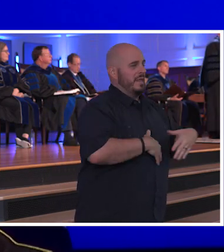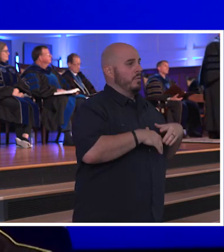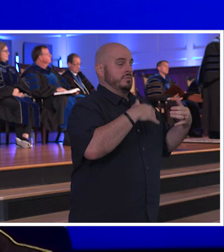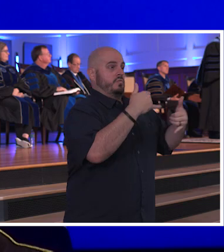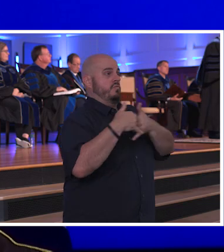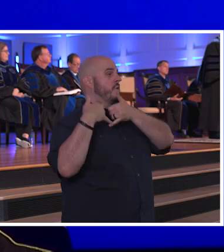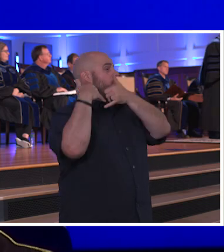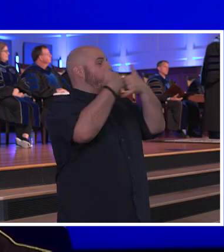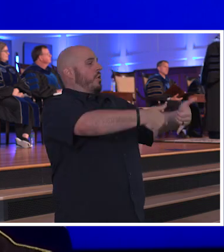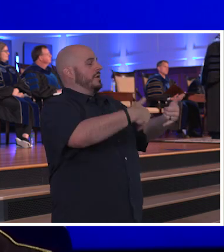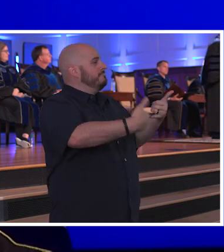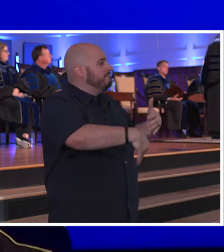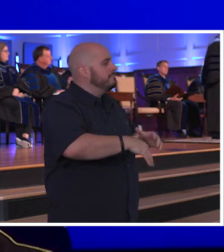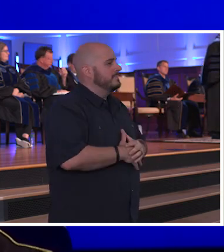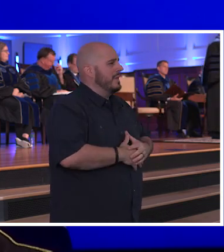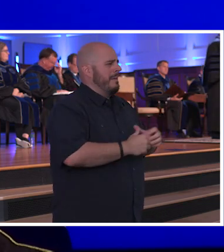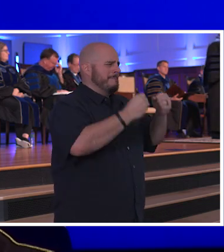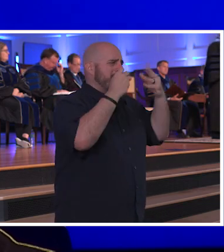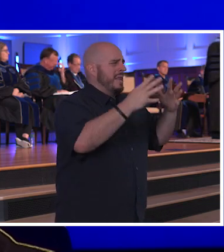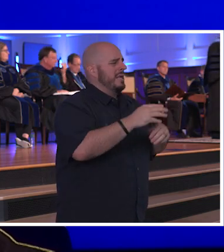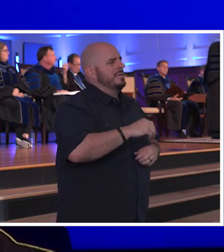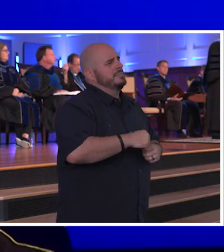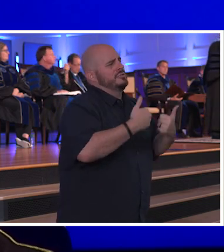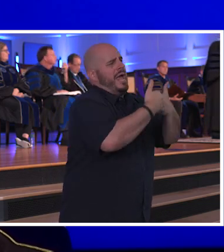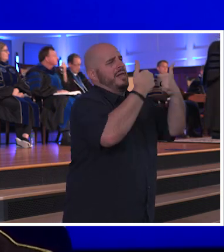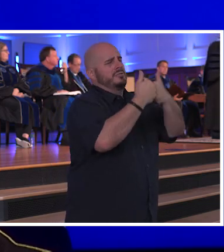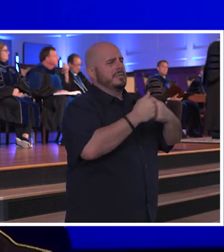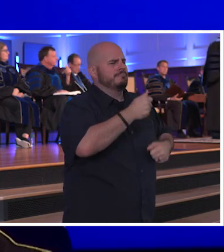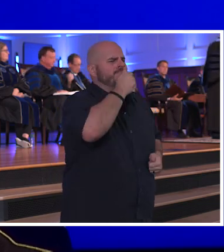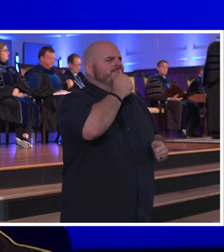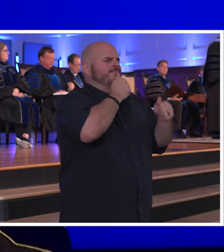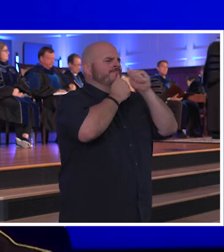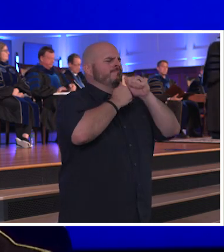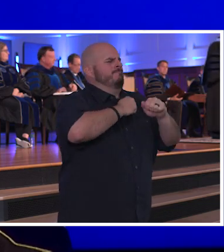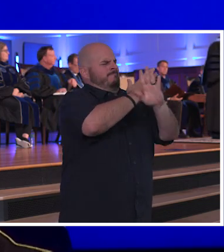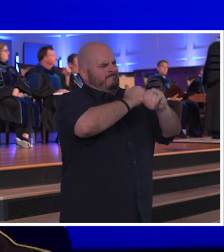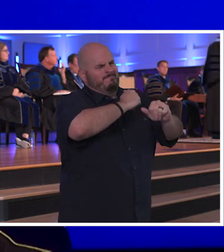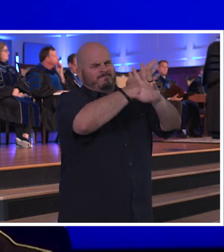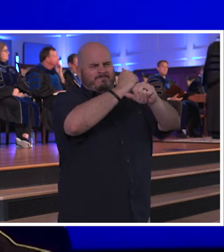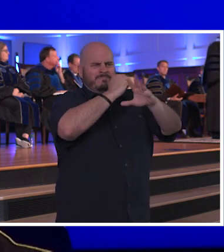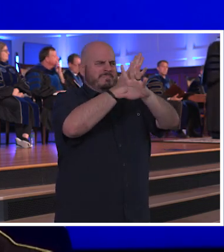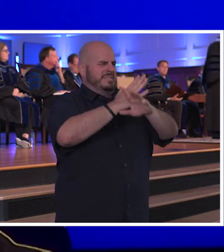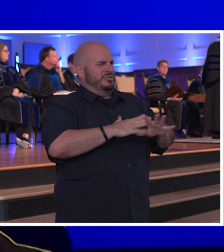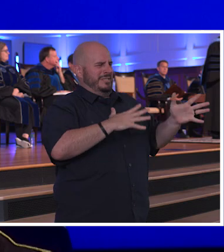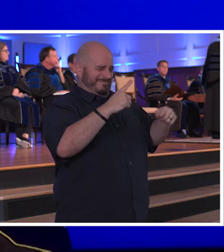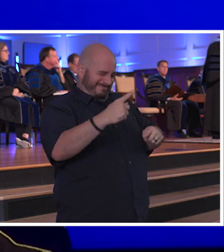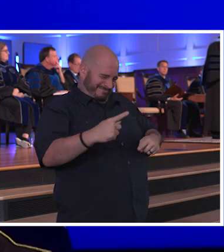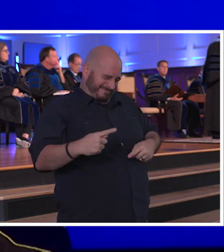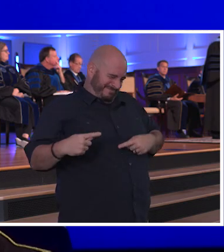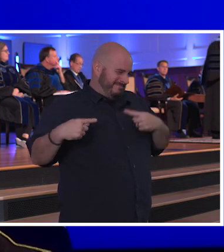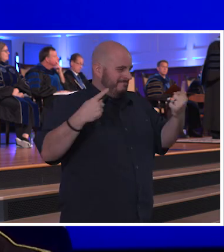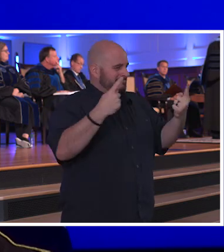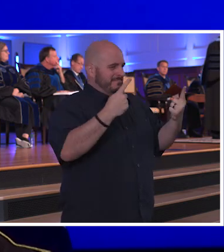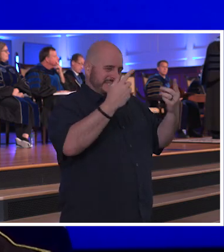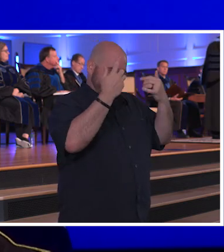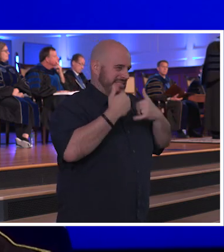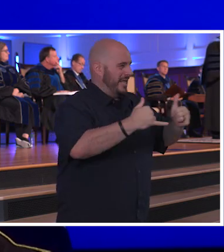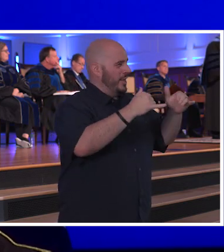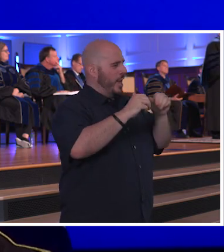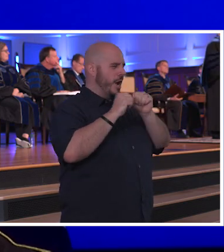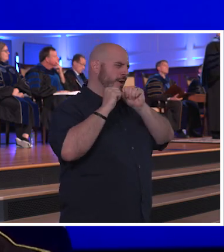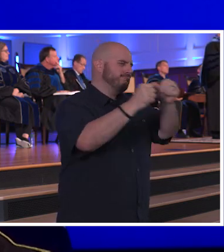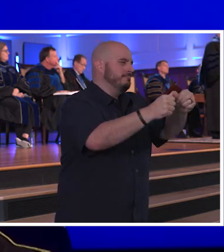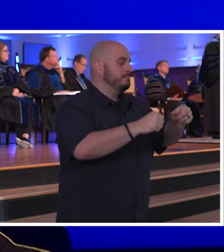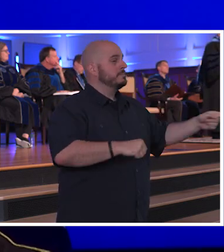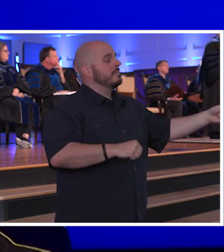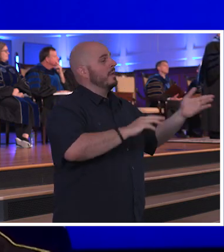many obstacles, hindrances, and difficulties that she faced in her life. In fact, Yvette became interested in missions, as